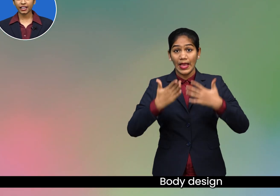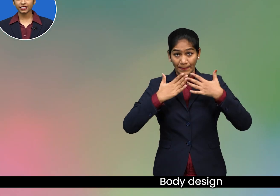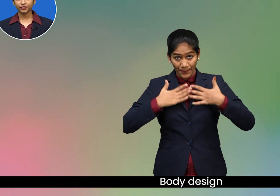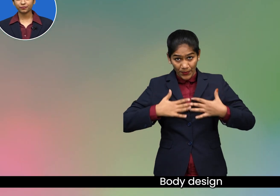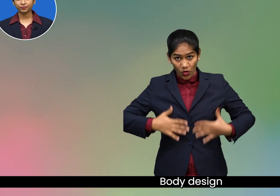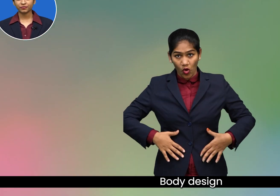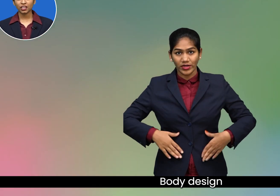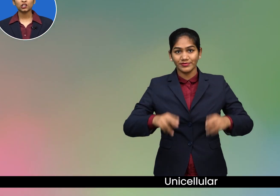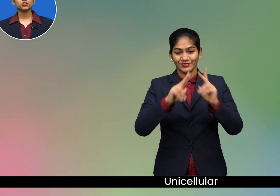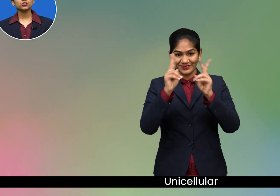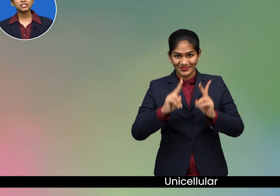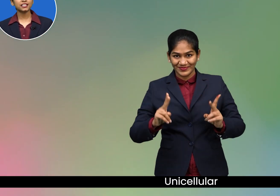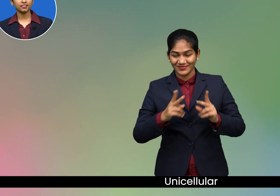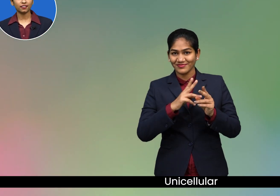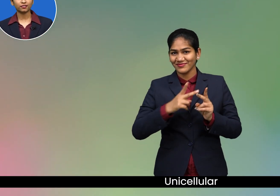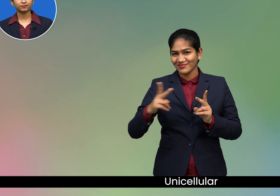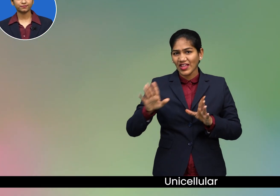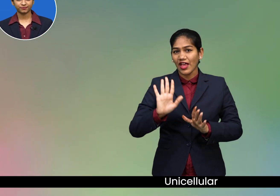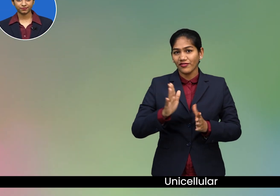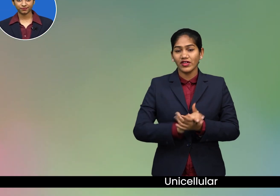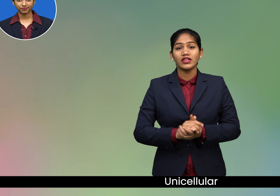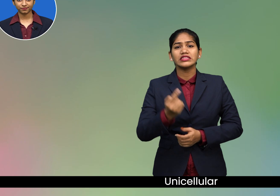Body design. Unicellular.